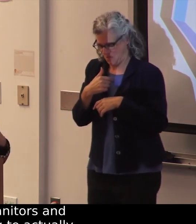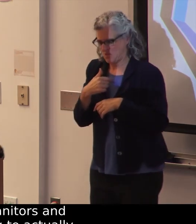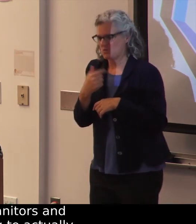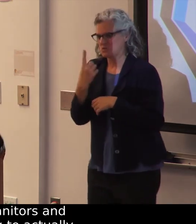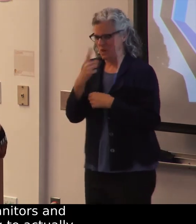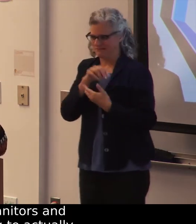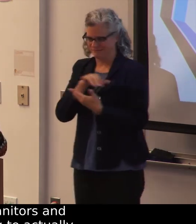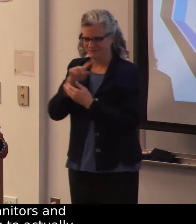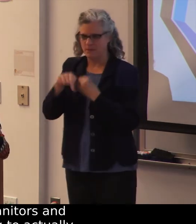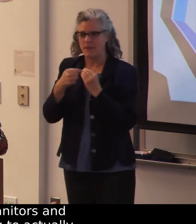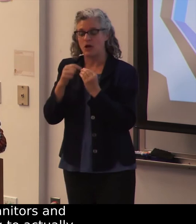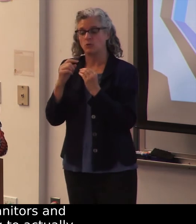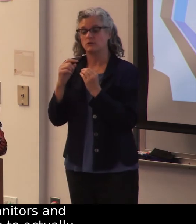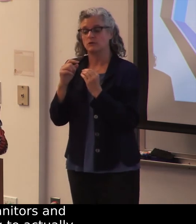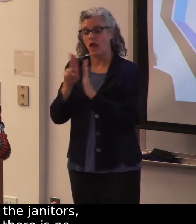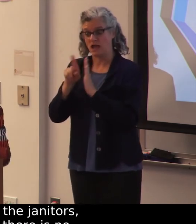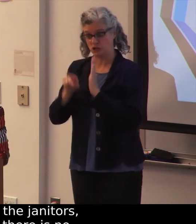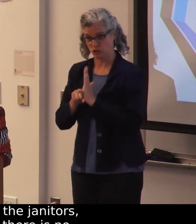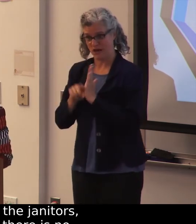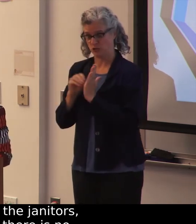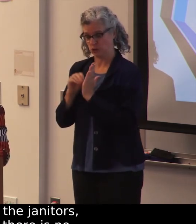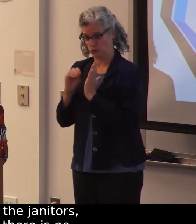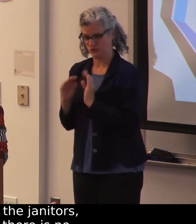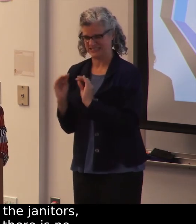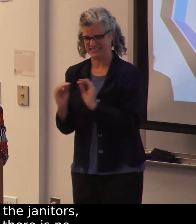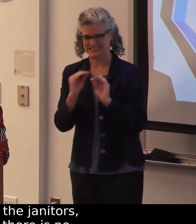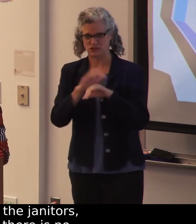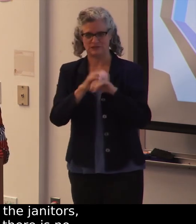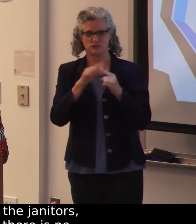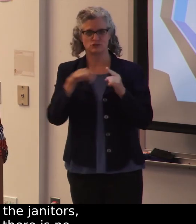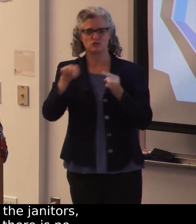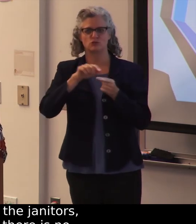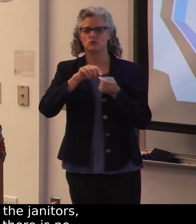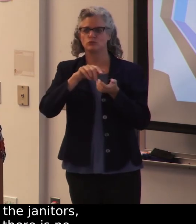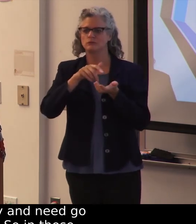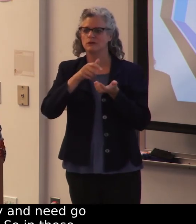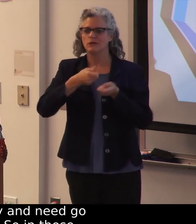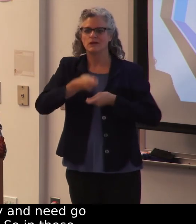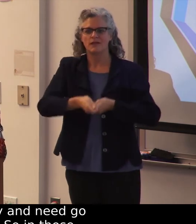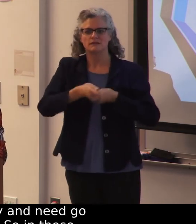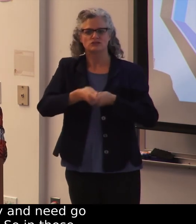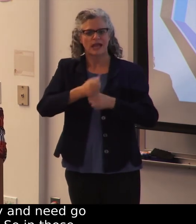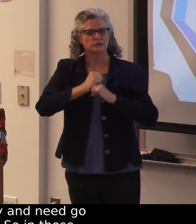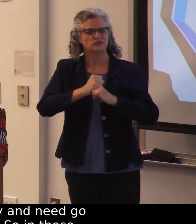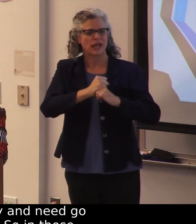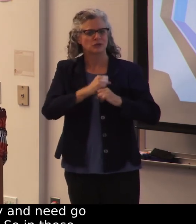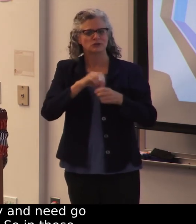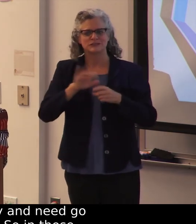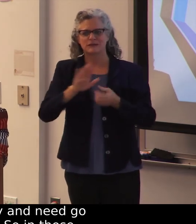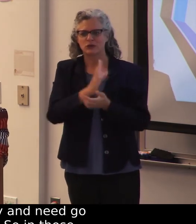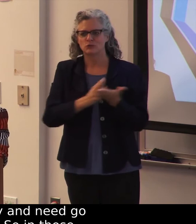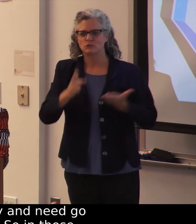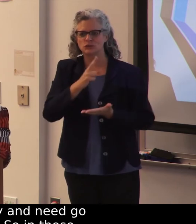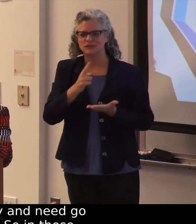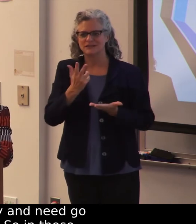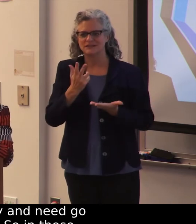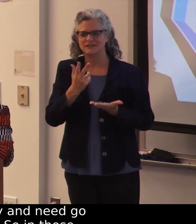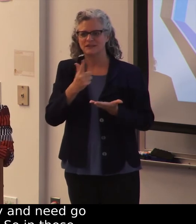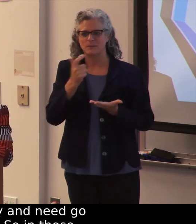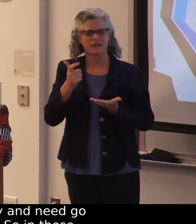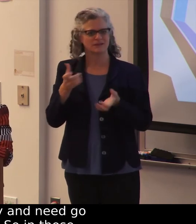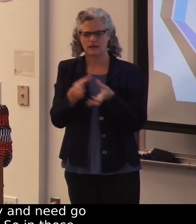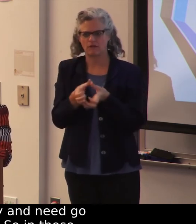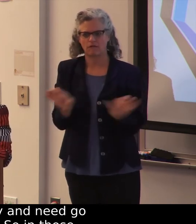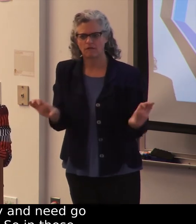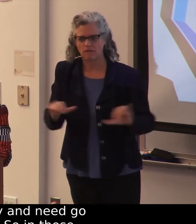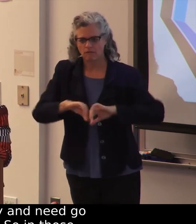janitors, and I'm trying to actually support them in teaching English to the ground? Because there is no opportunity to learn. And opportunity and need go together, right? So in